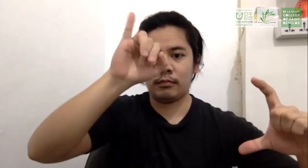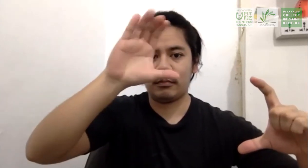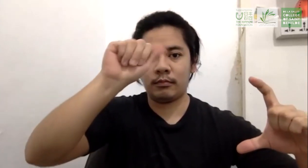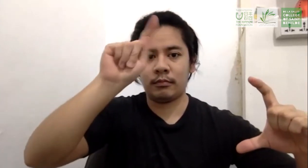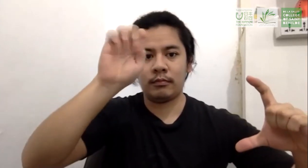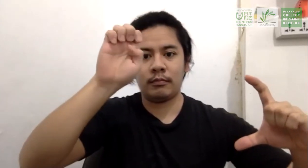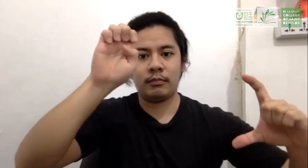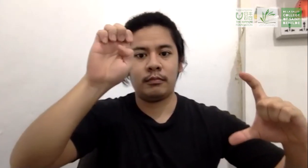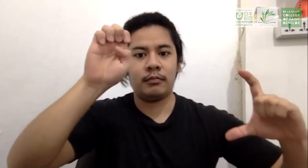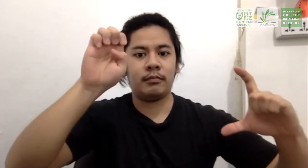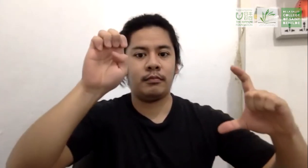noun.